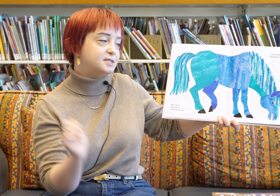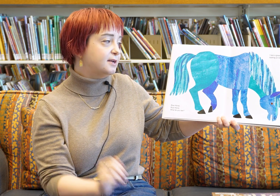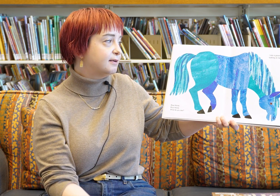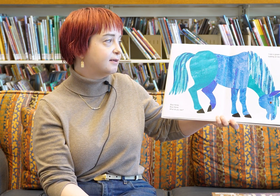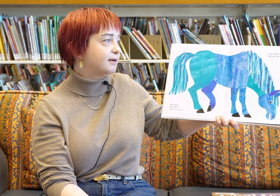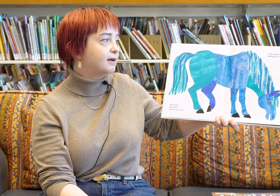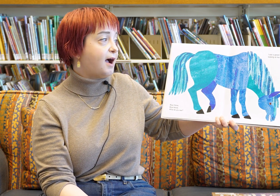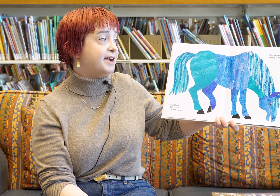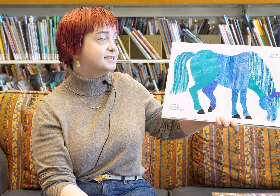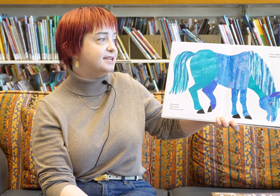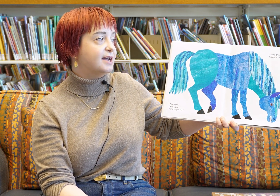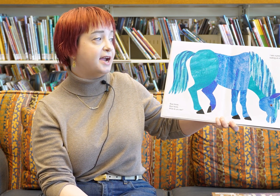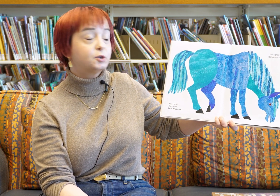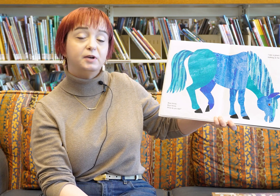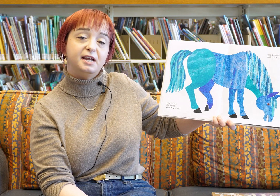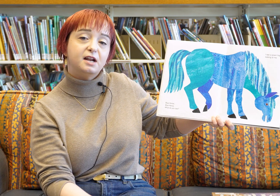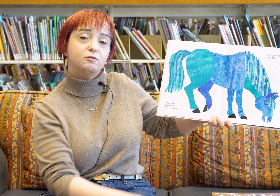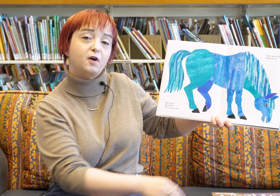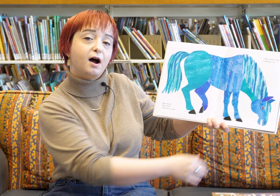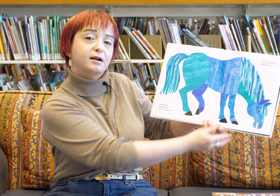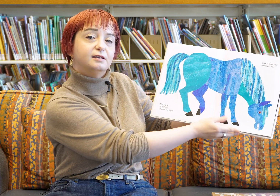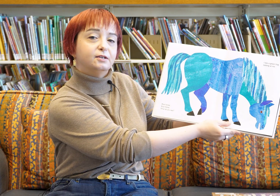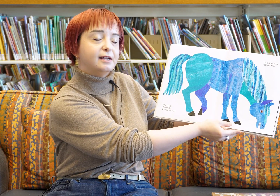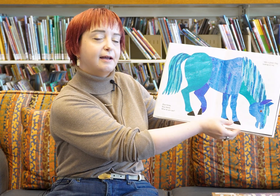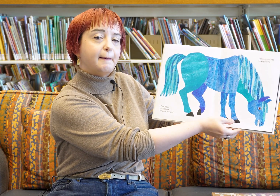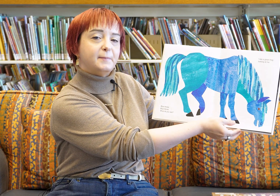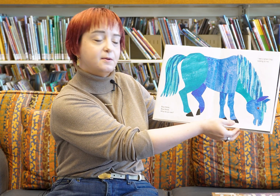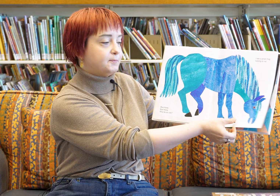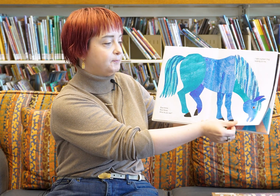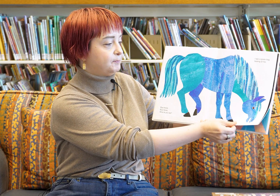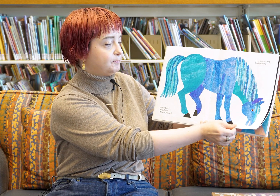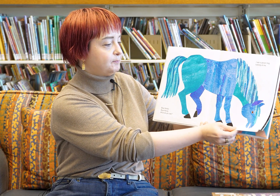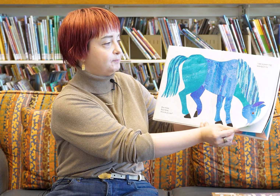see? I see a green frog looking at me.